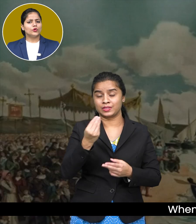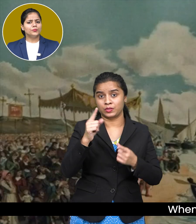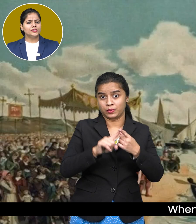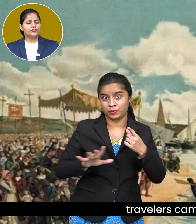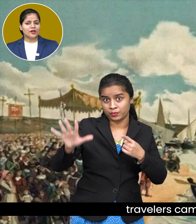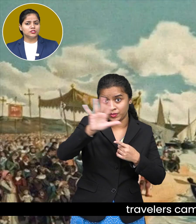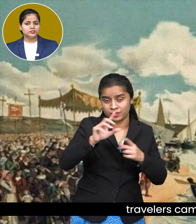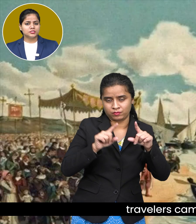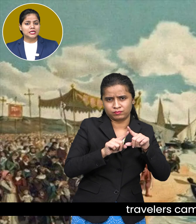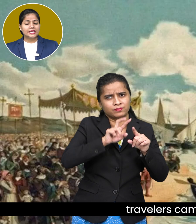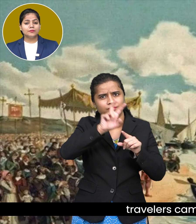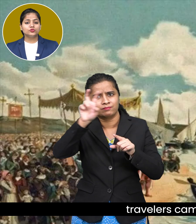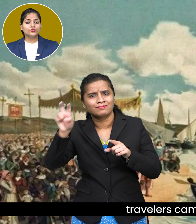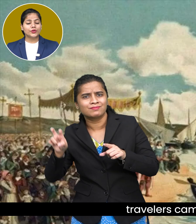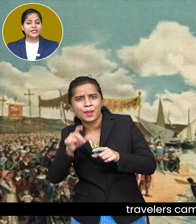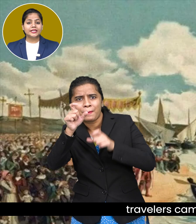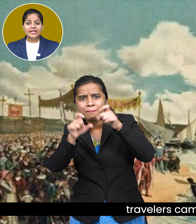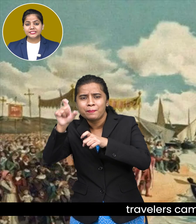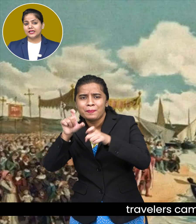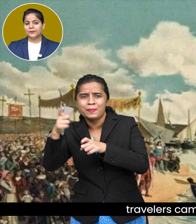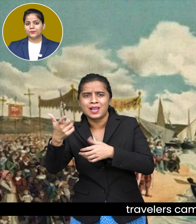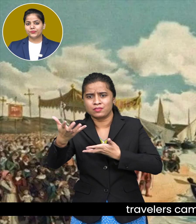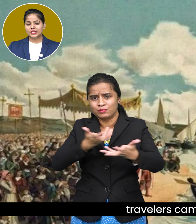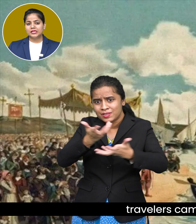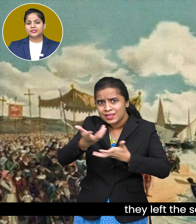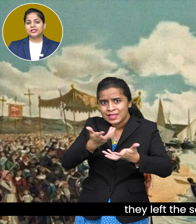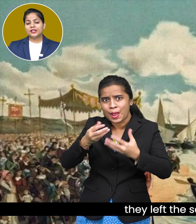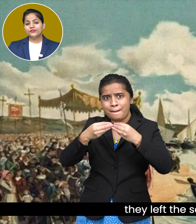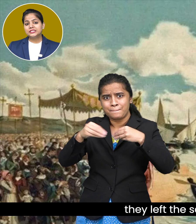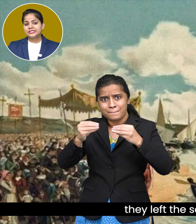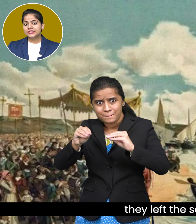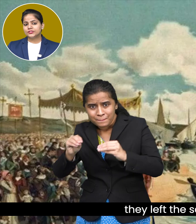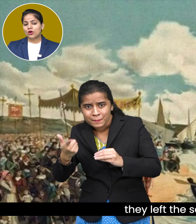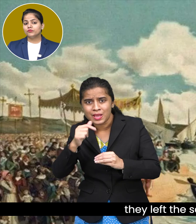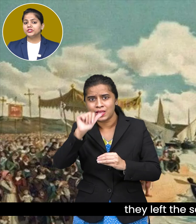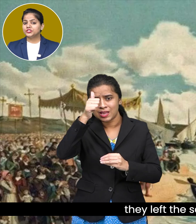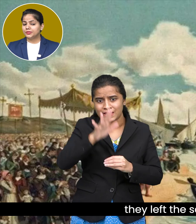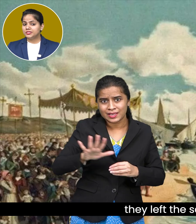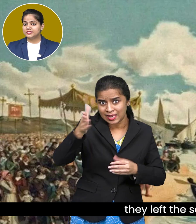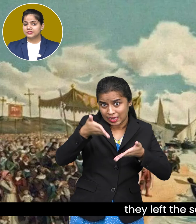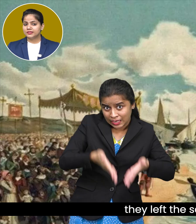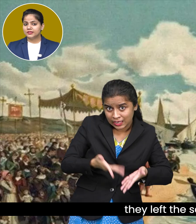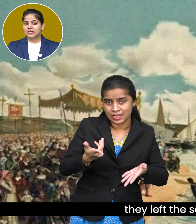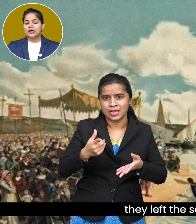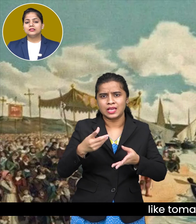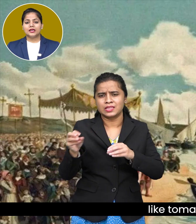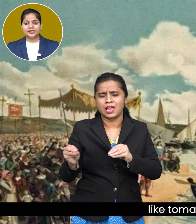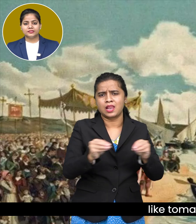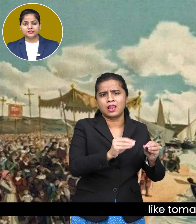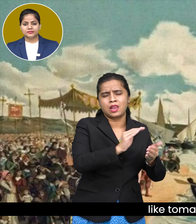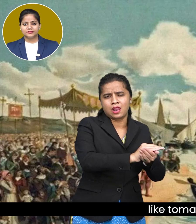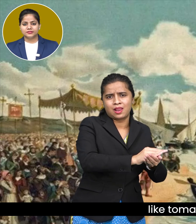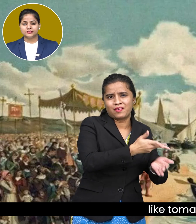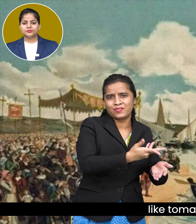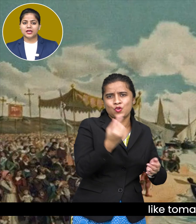When European travelers came to trade in India, they left the seeds of vegetables